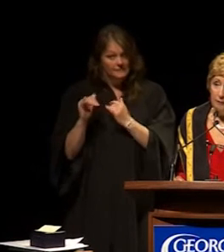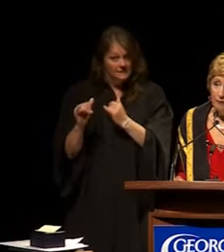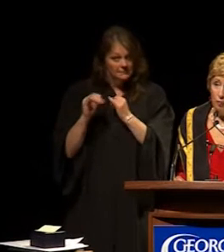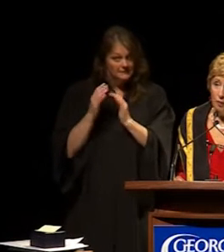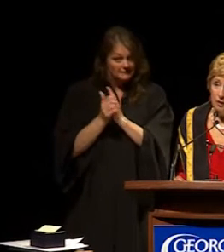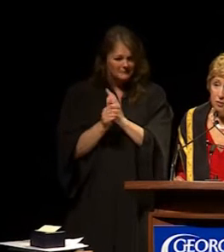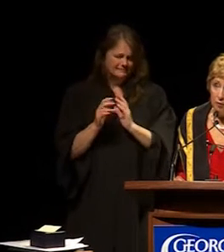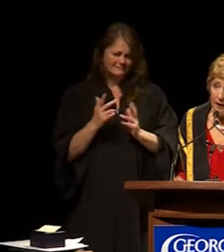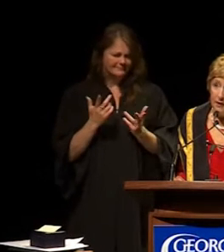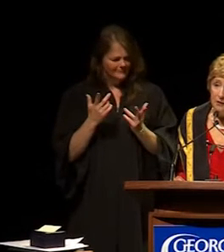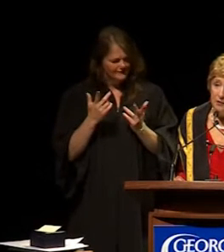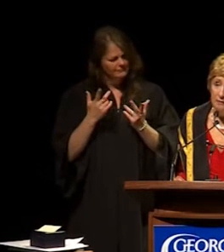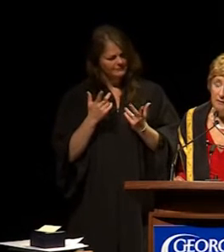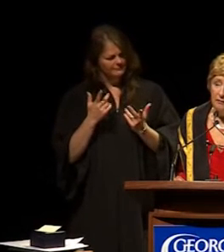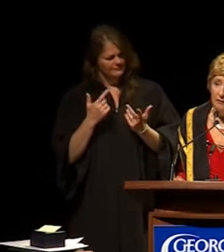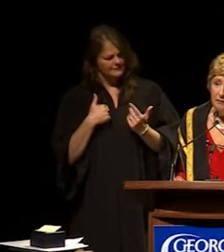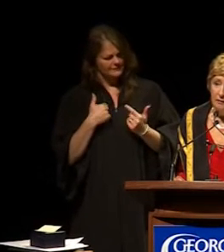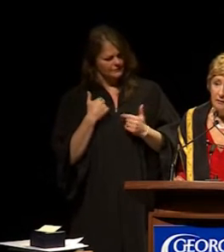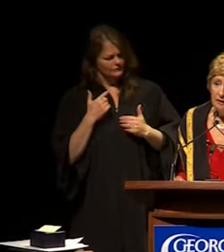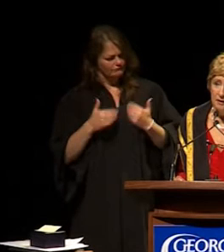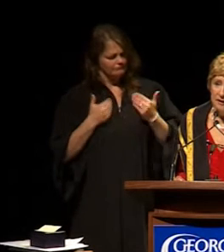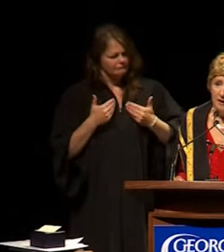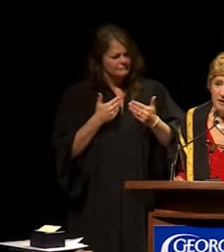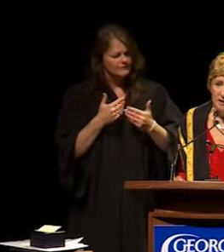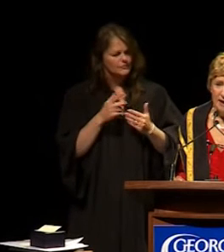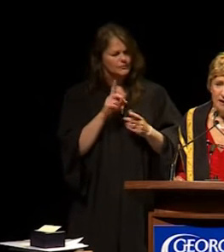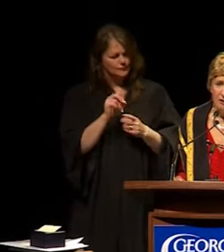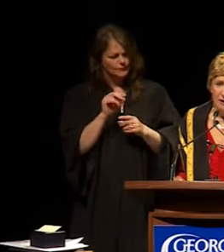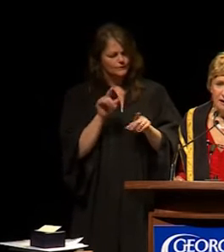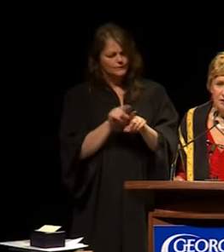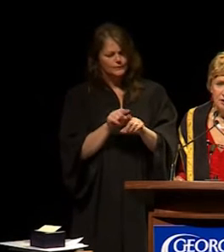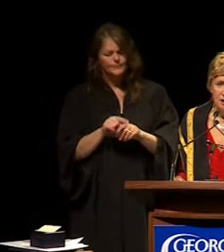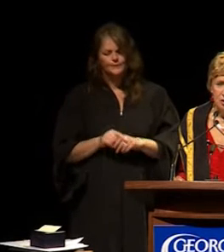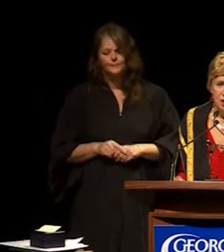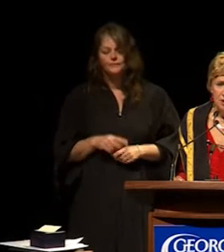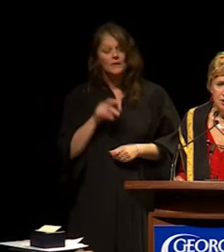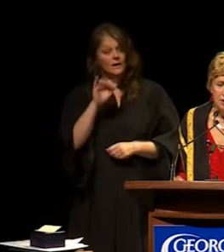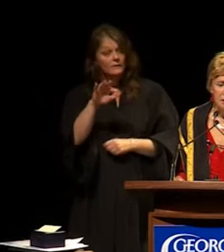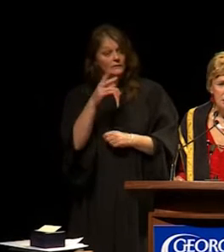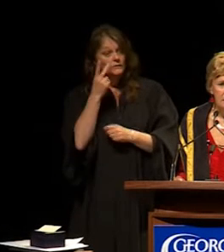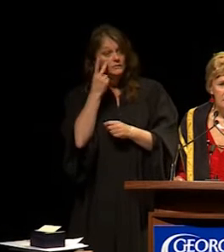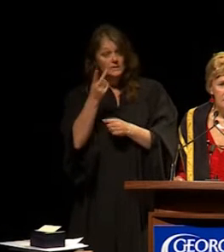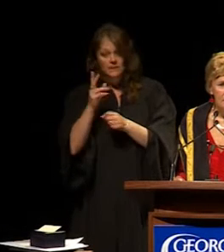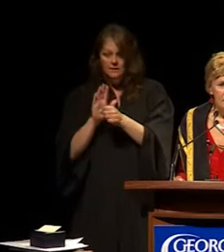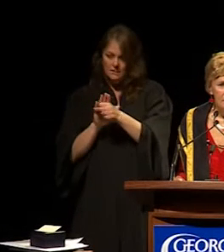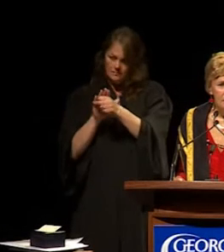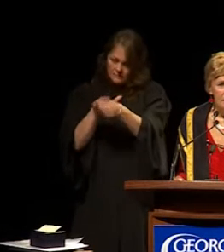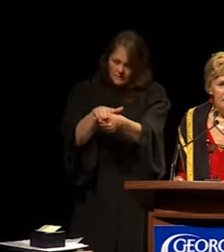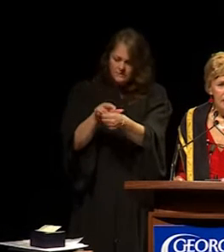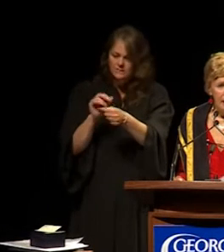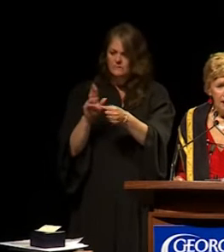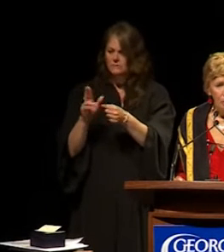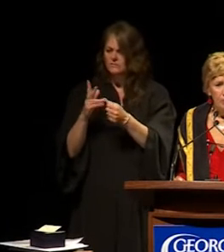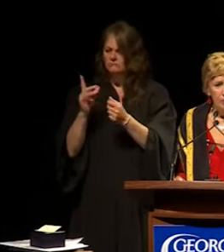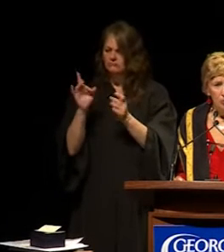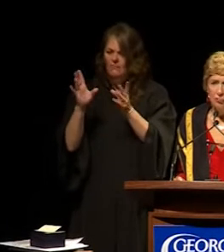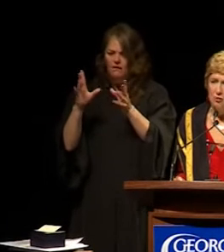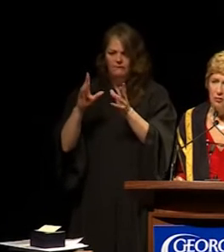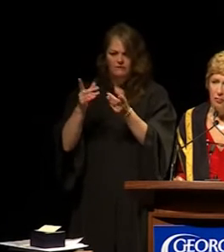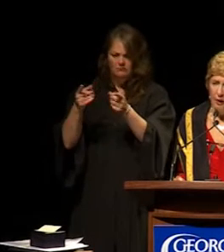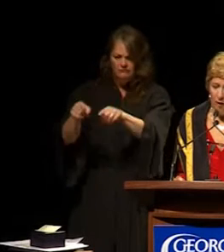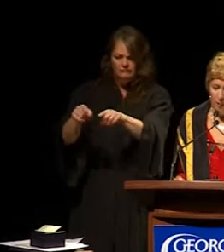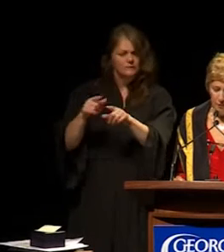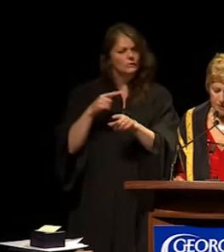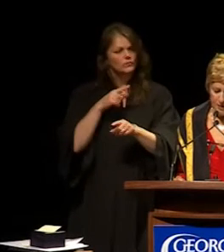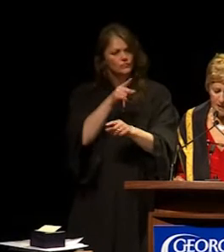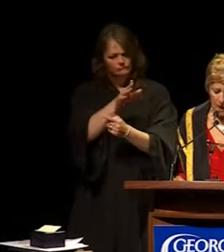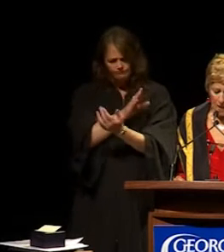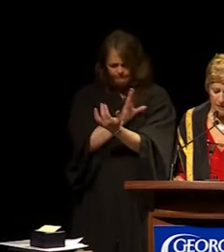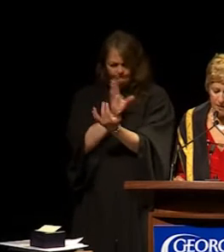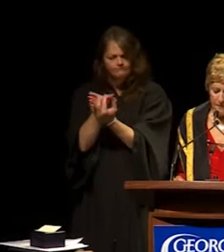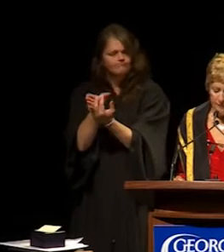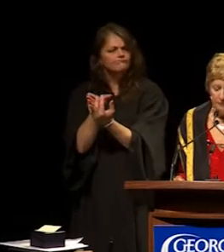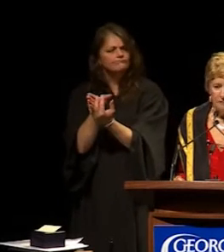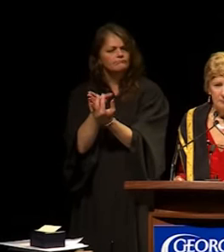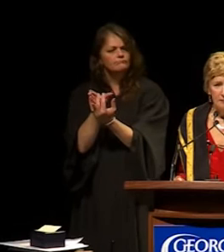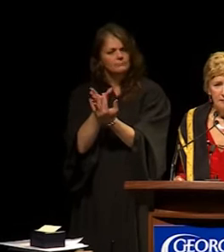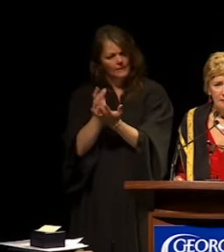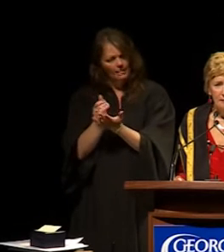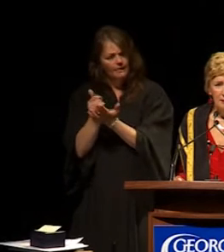Speak up for what is right and take a stand against injustice. Help those who help